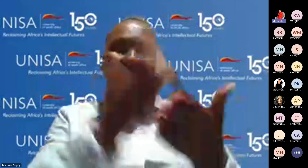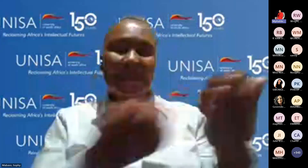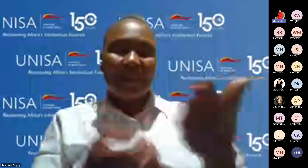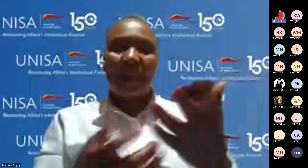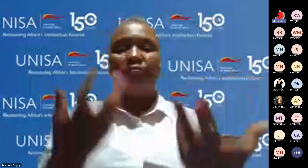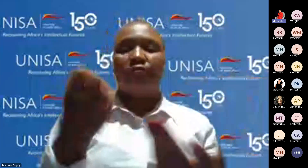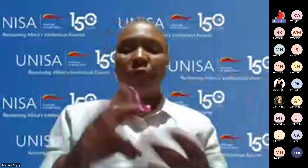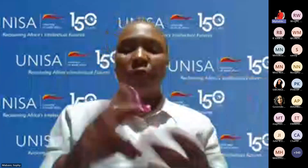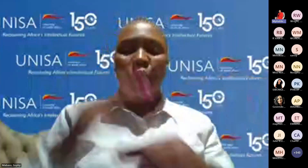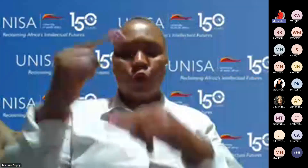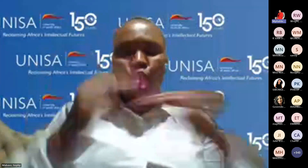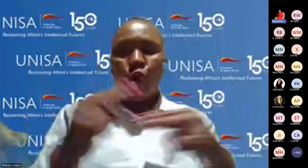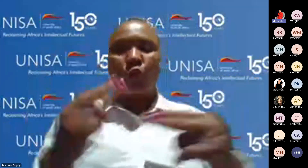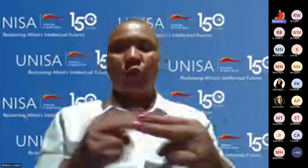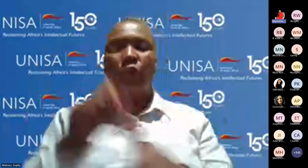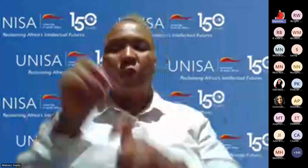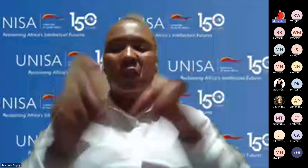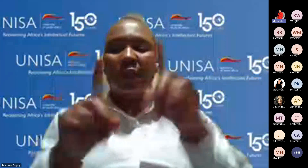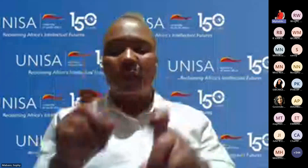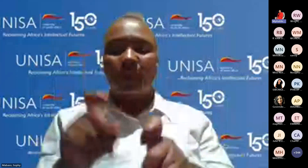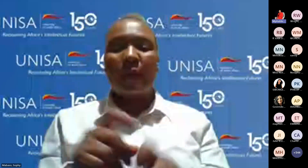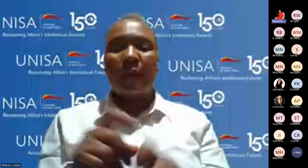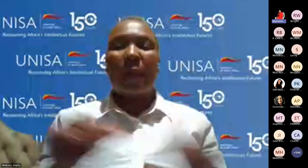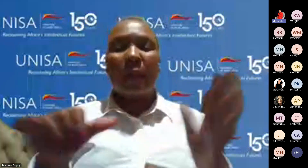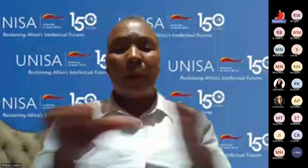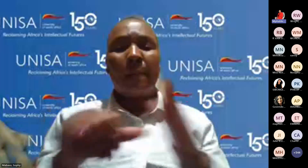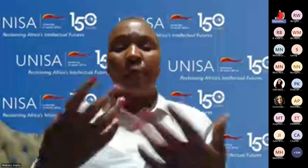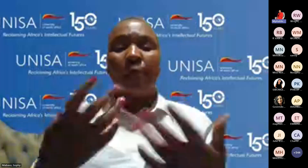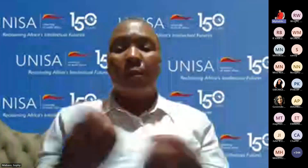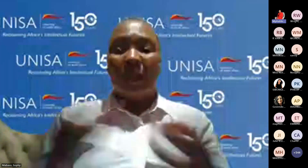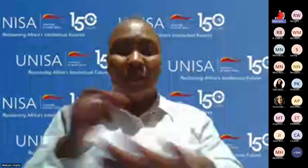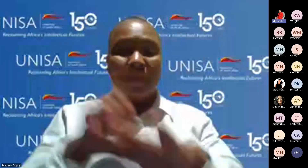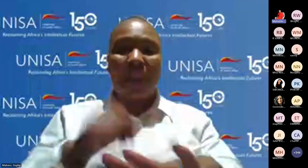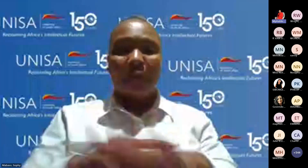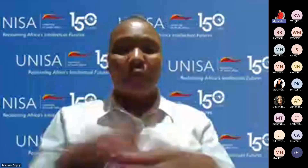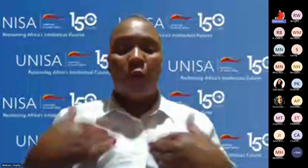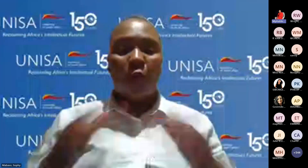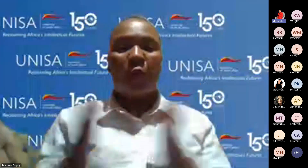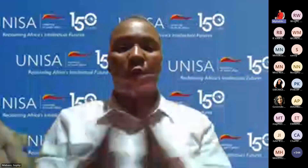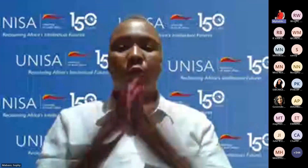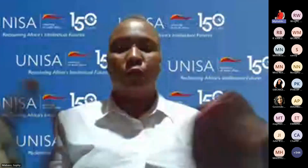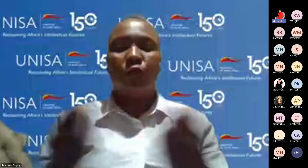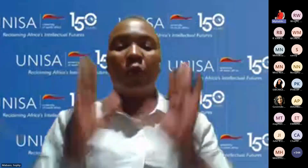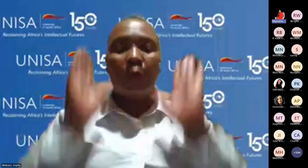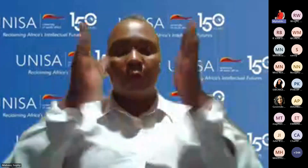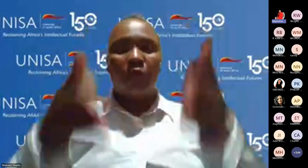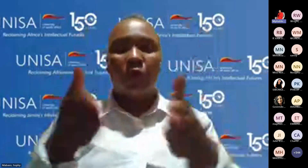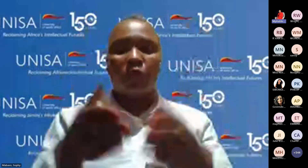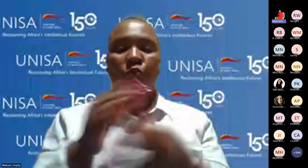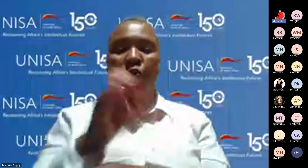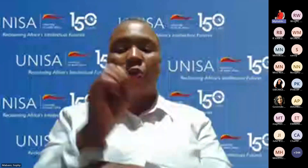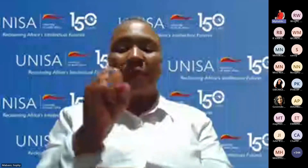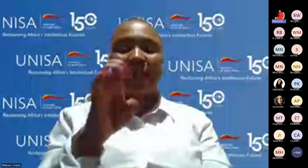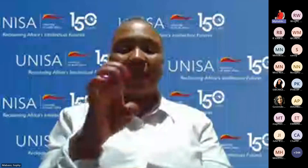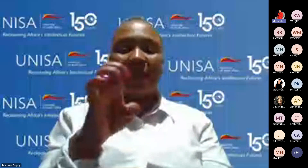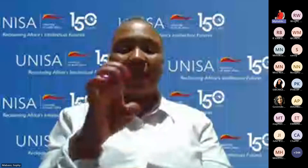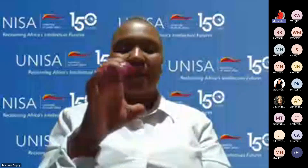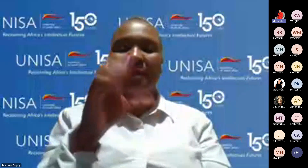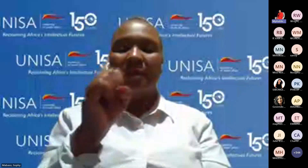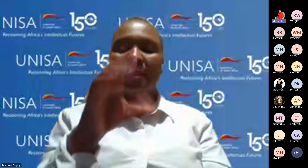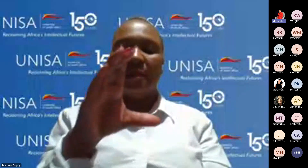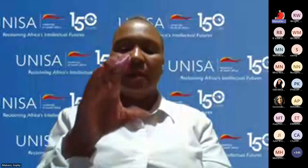the short type questions? But in most cases, open book exam, they focus on scenarios because they want